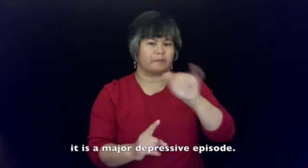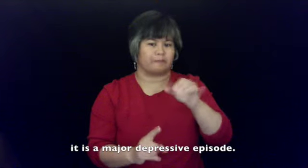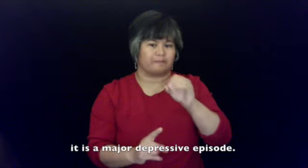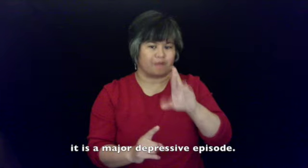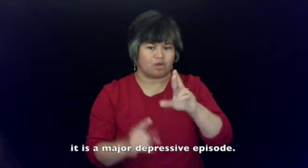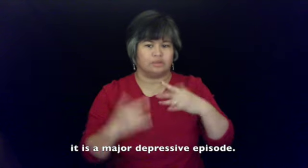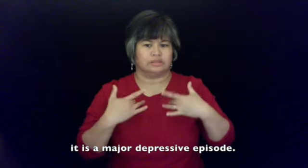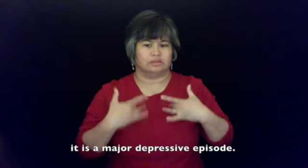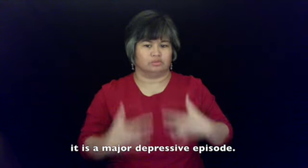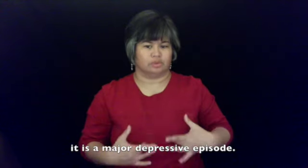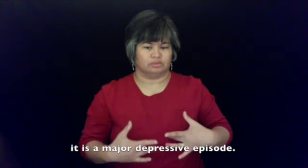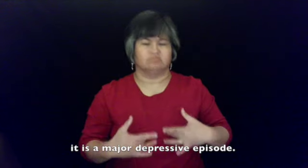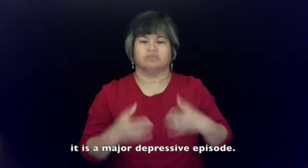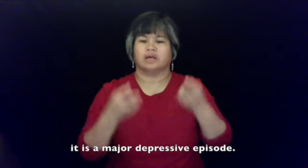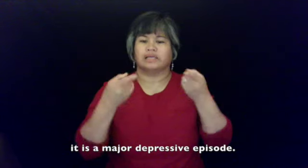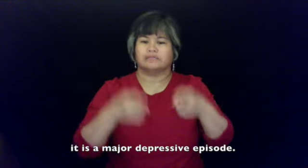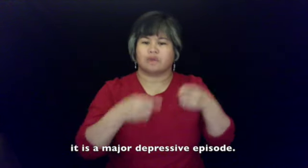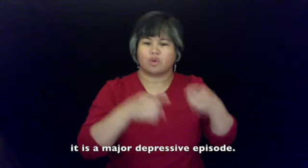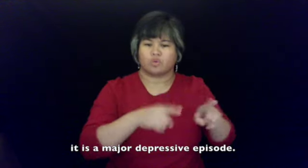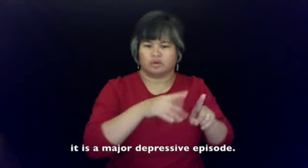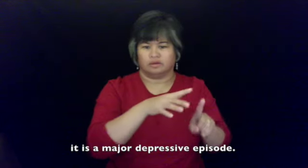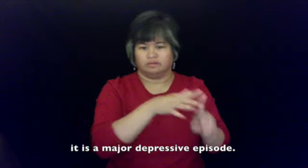it is a major depressive episode.